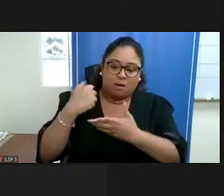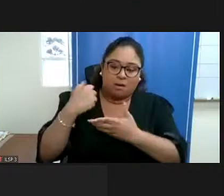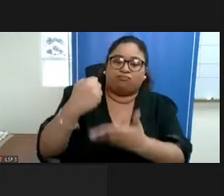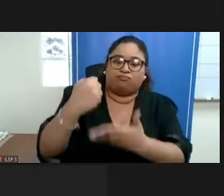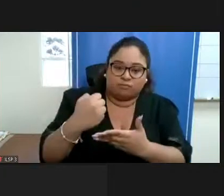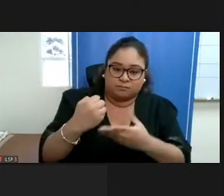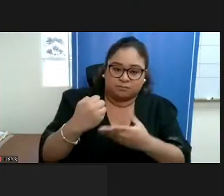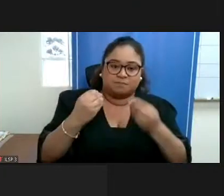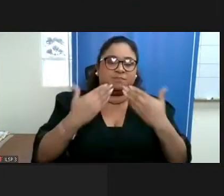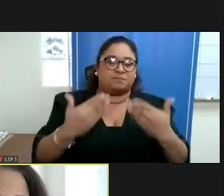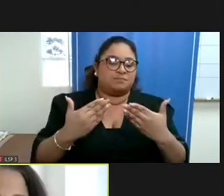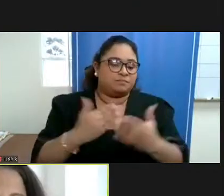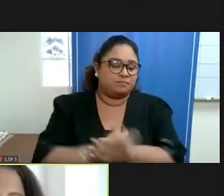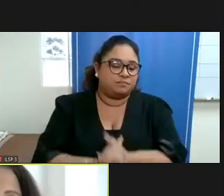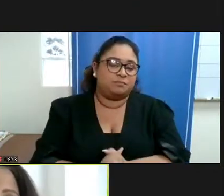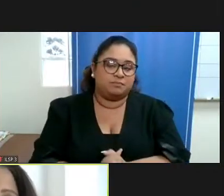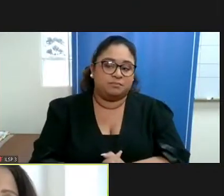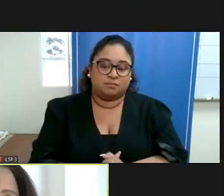much